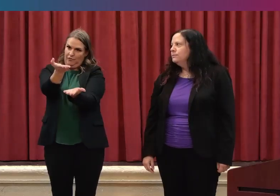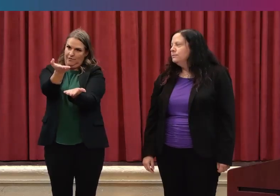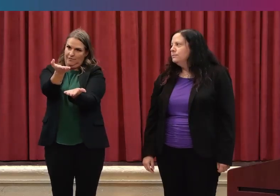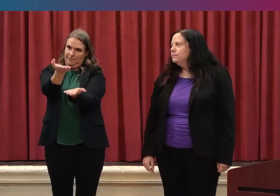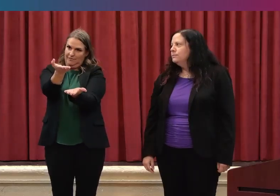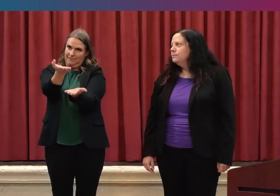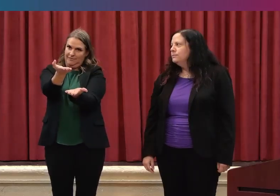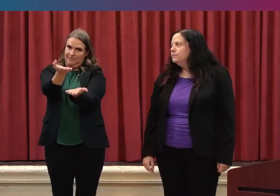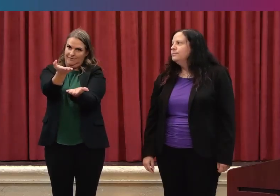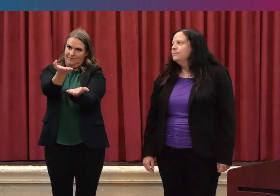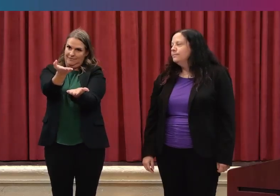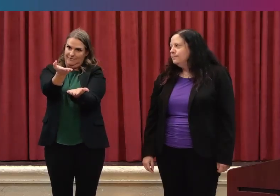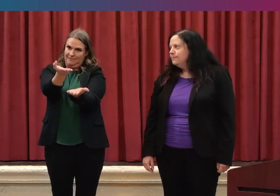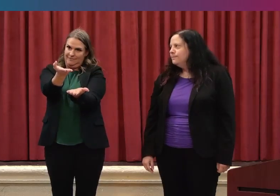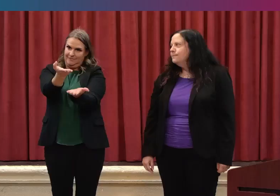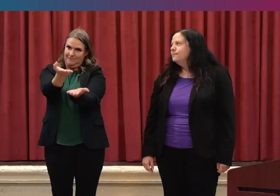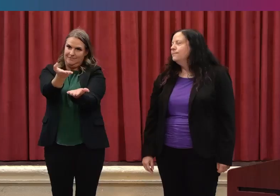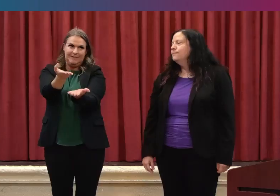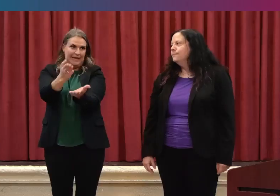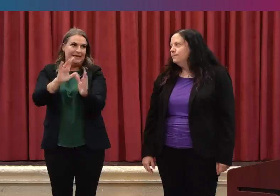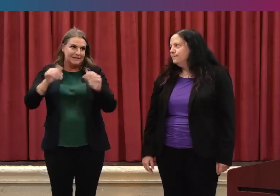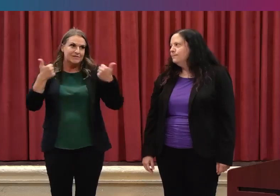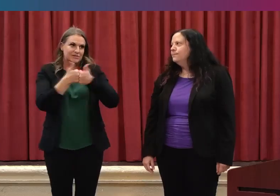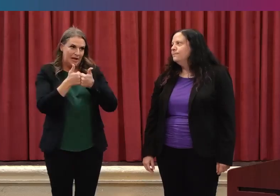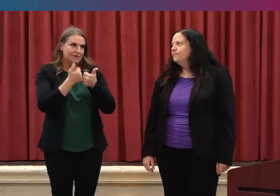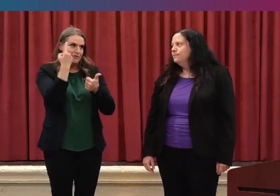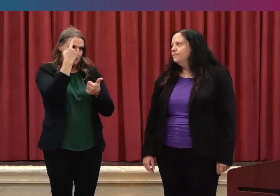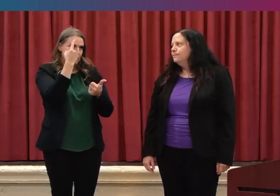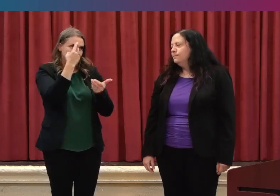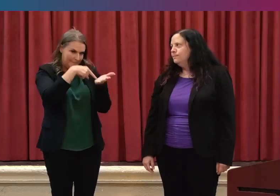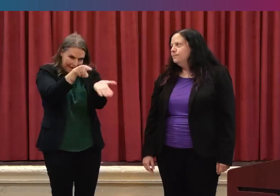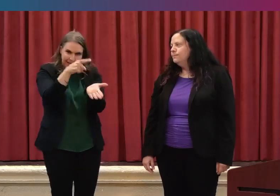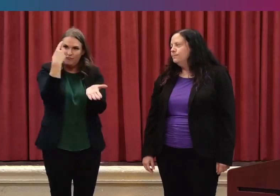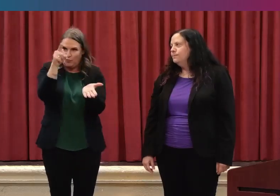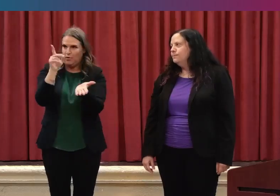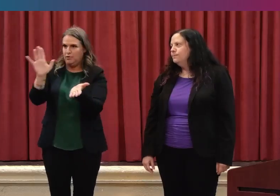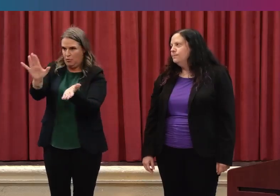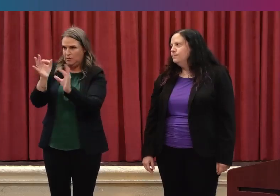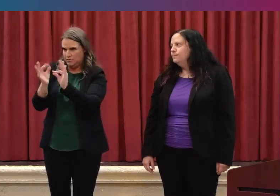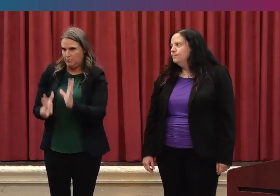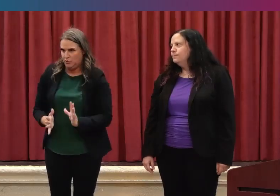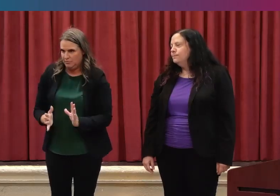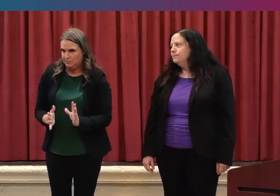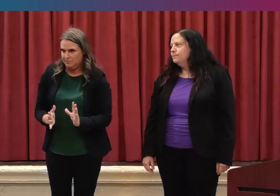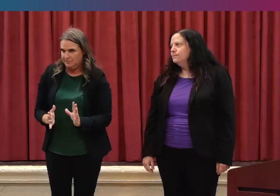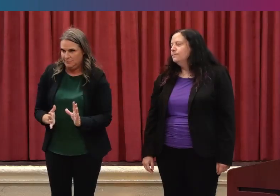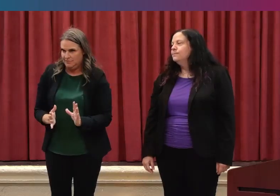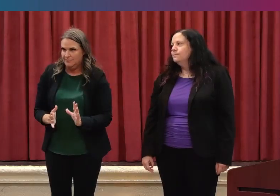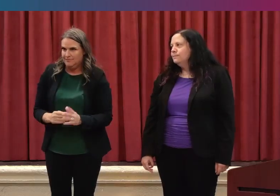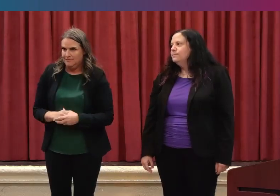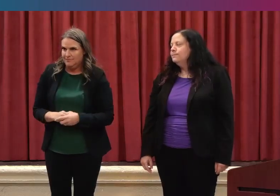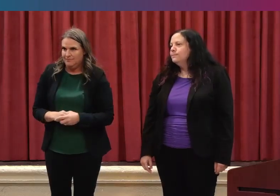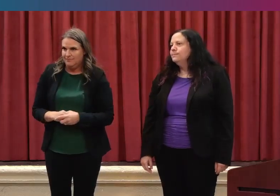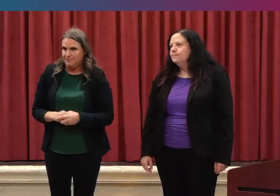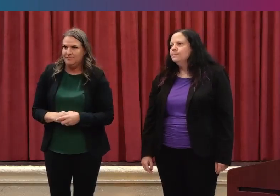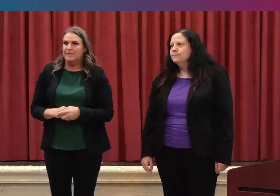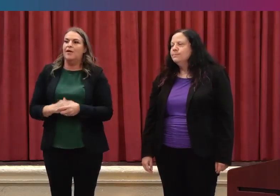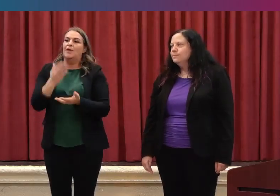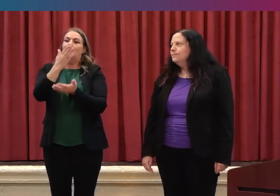they have to verify and supply evidence that it is absolutely an undue hardship for them to provide those